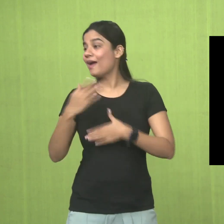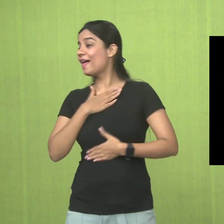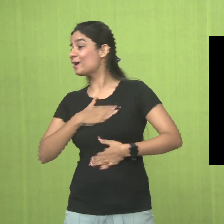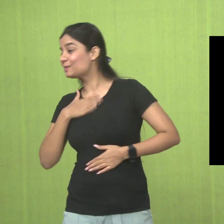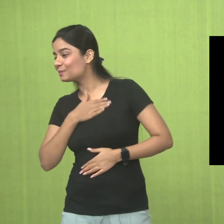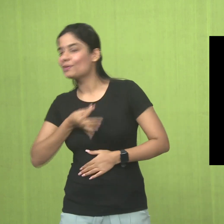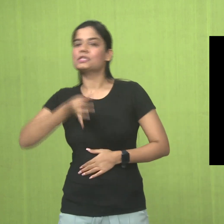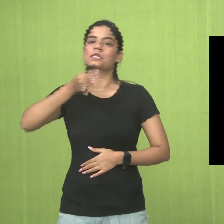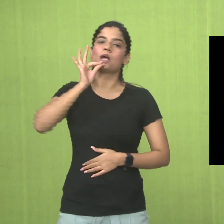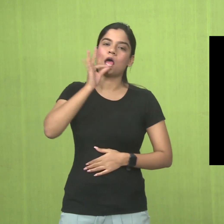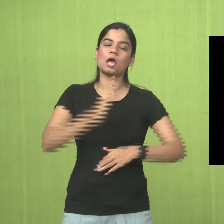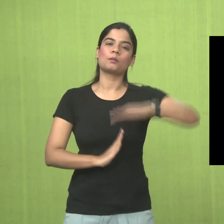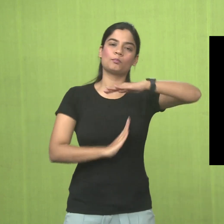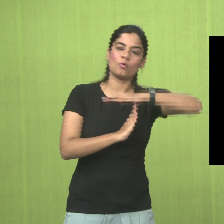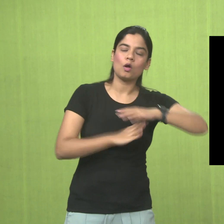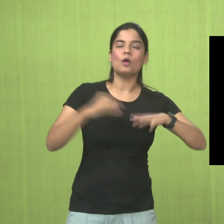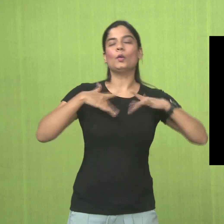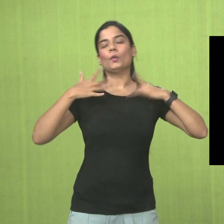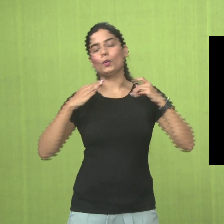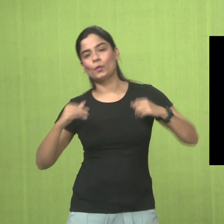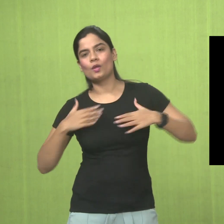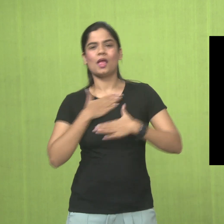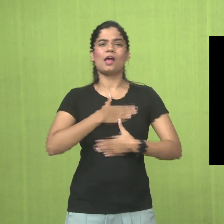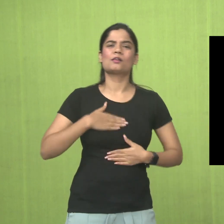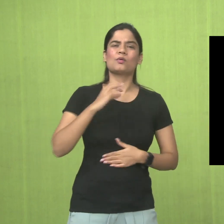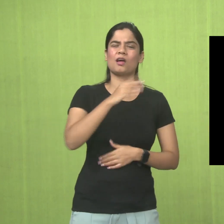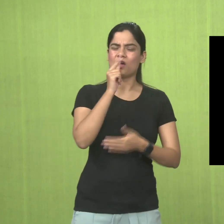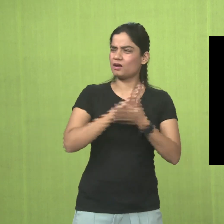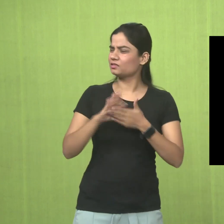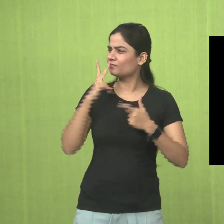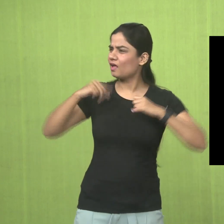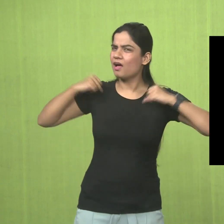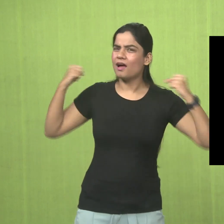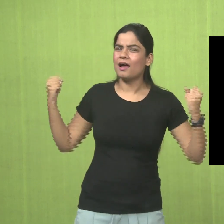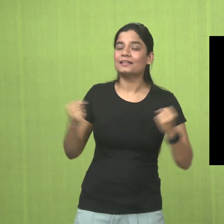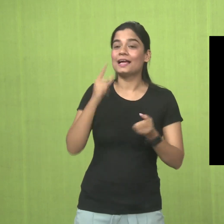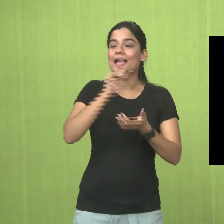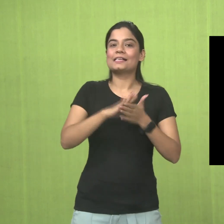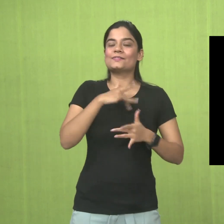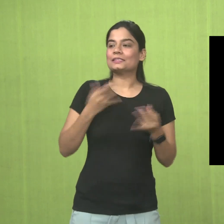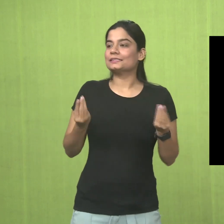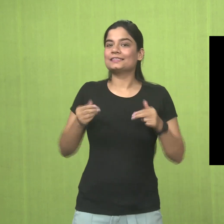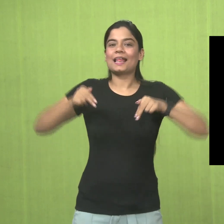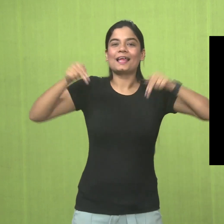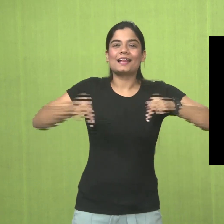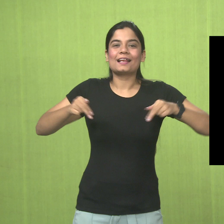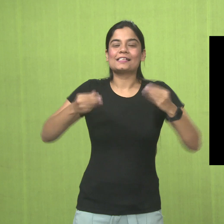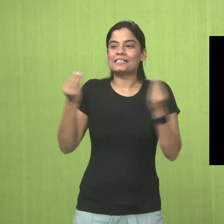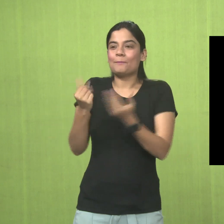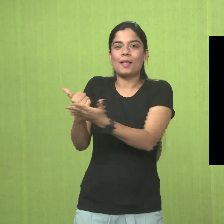to please start working. He would enjoy tea breaks a lot, take his time to do the work, and was not very active. Hari